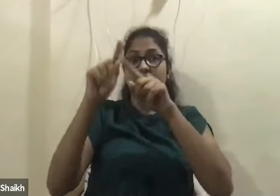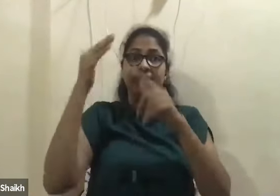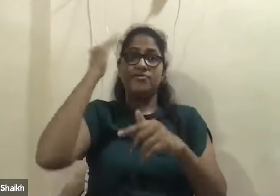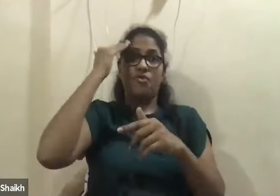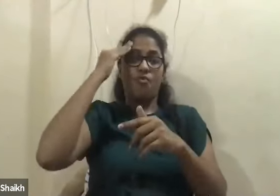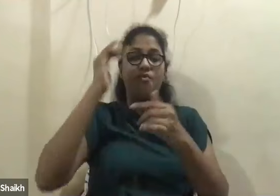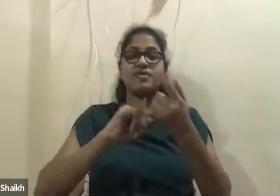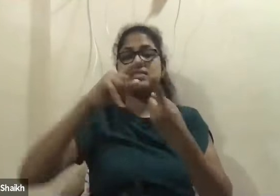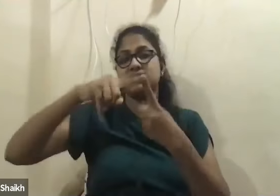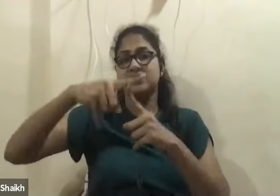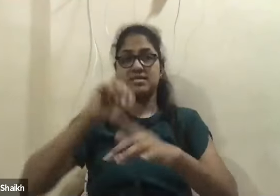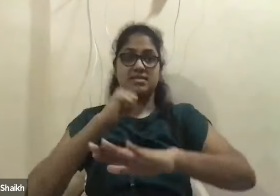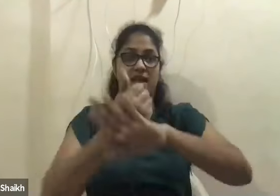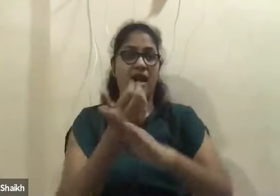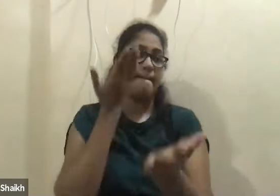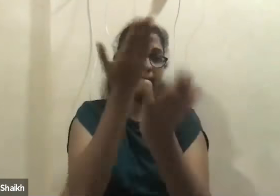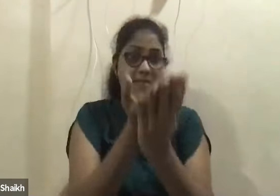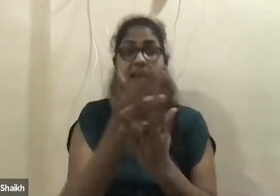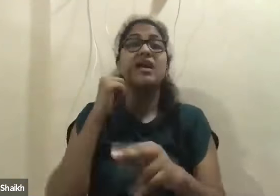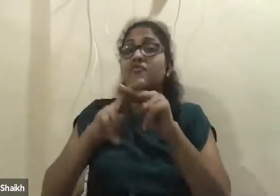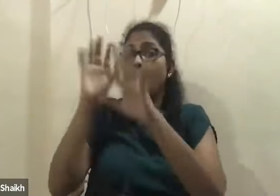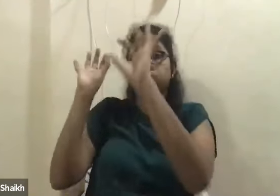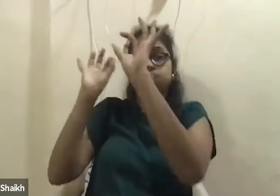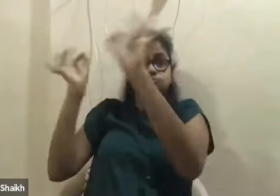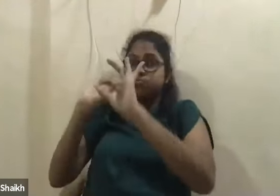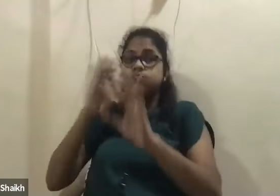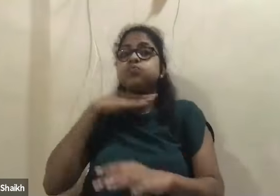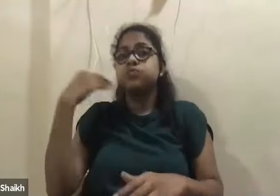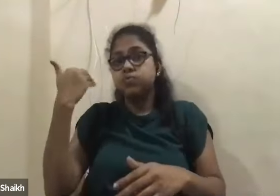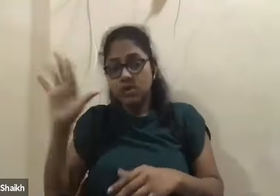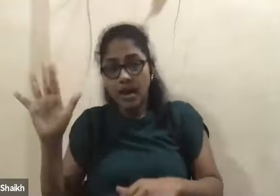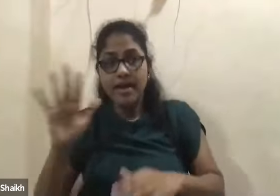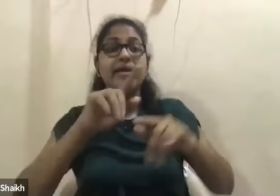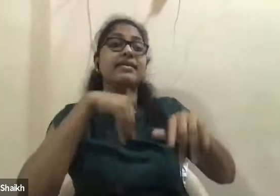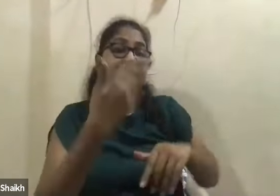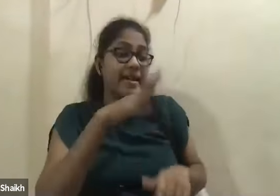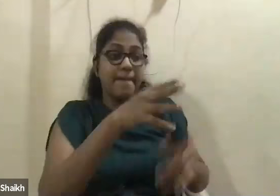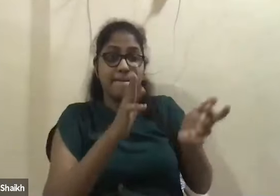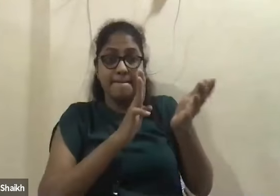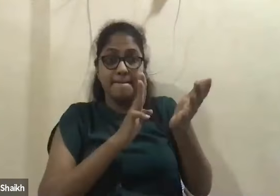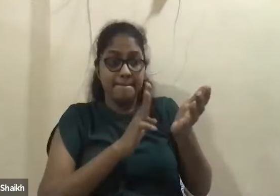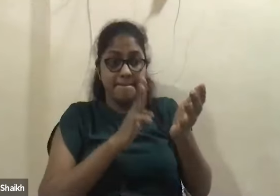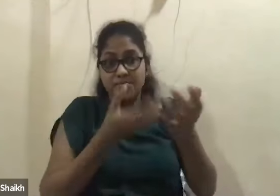then the trustees shall make such arrangements as they deem